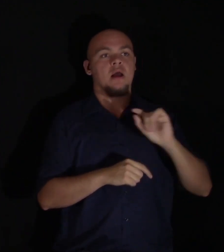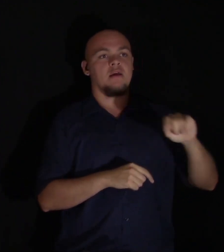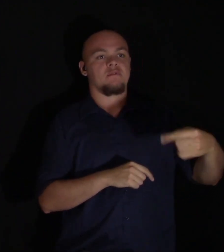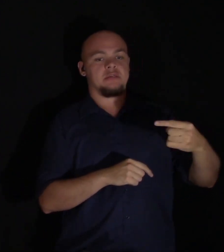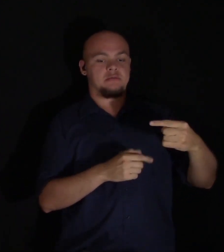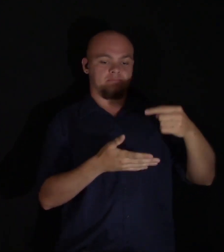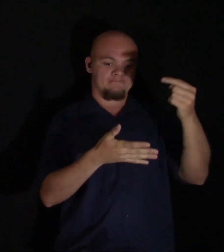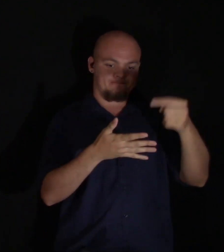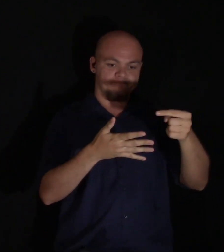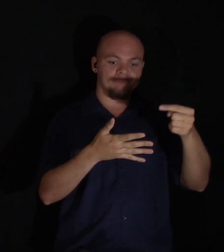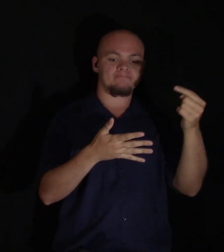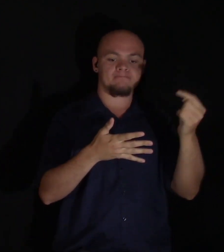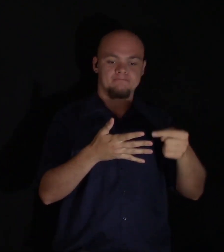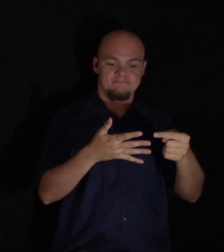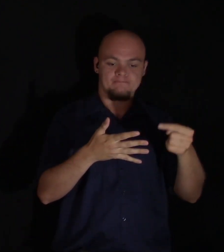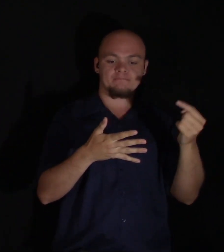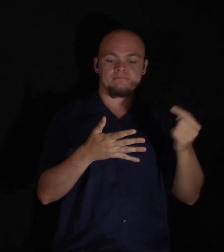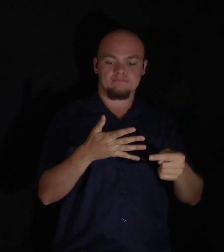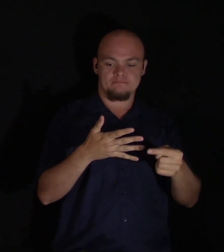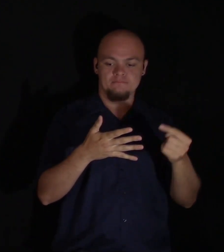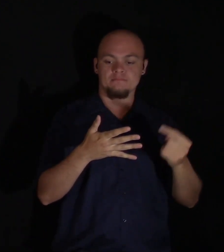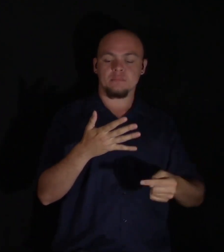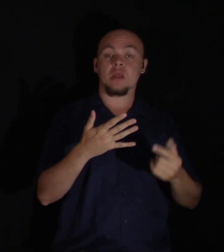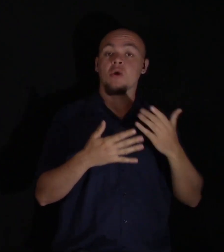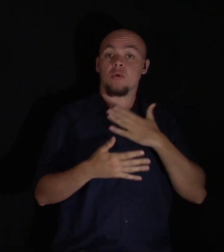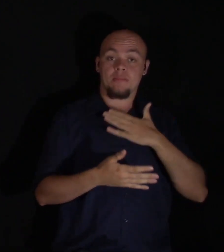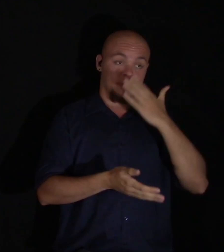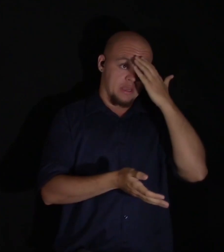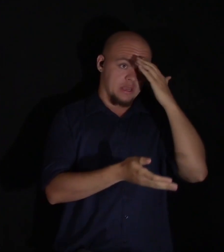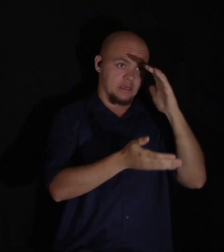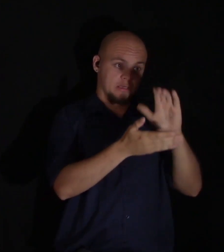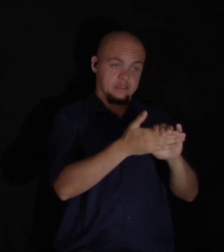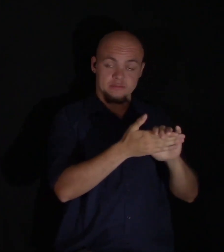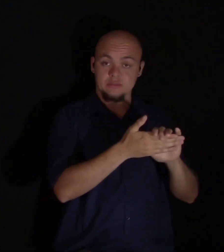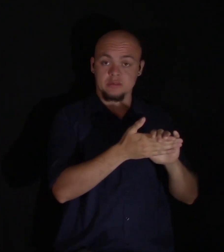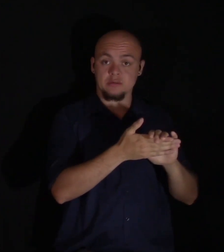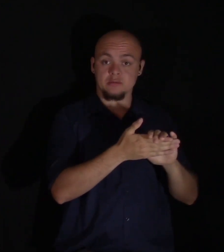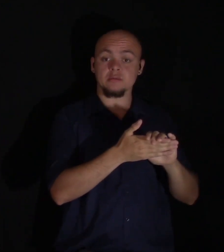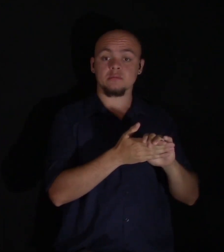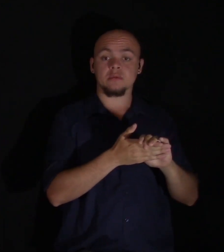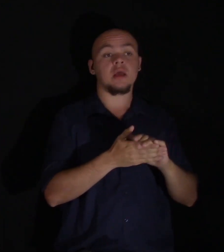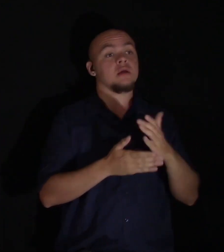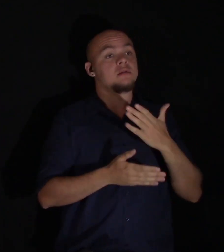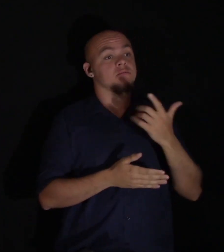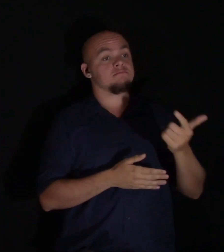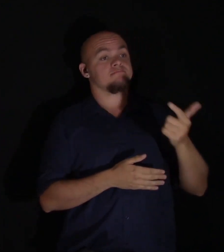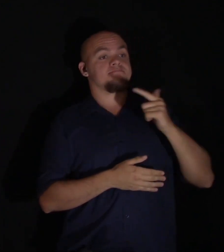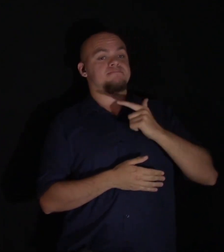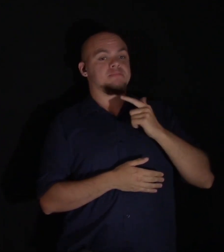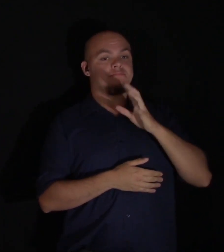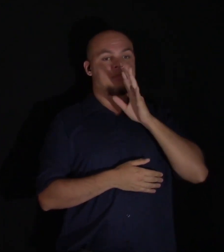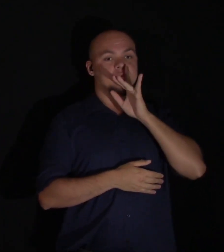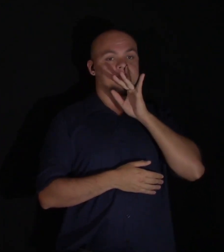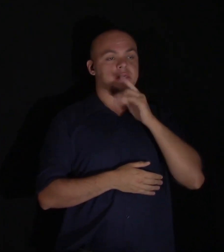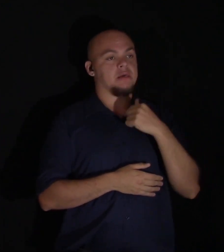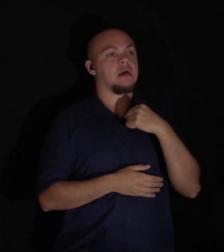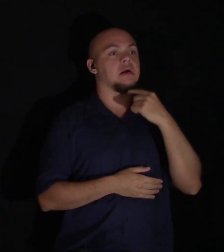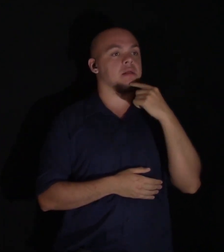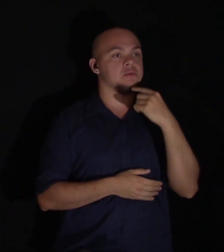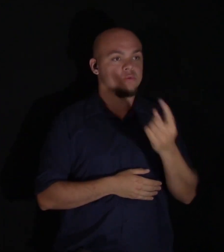one. I started with my husband. Now my turn to speak. I told